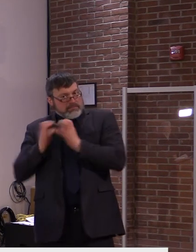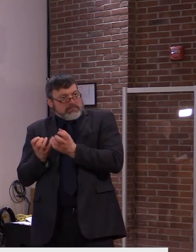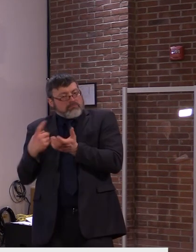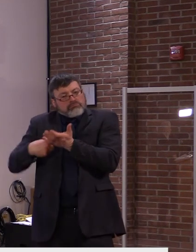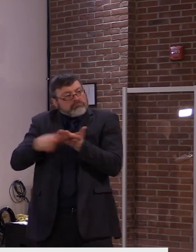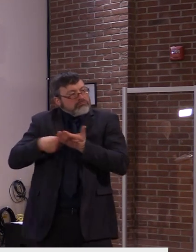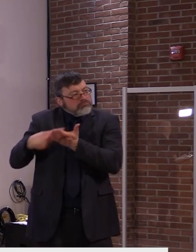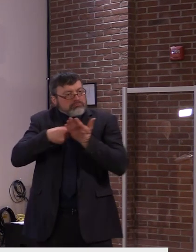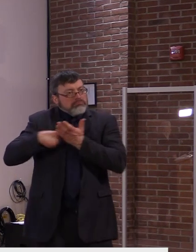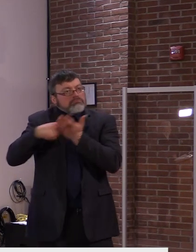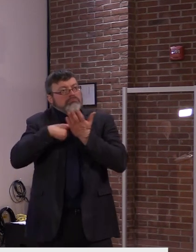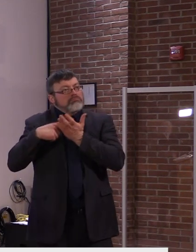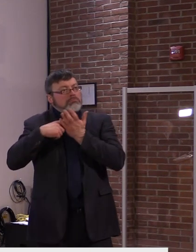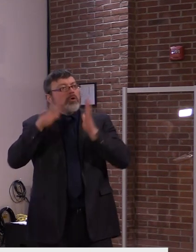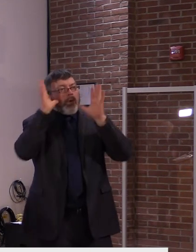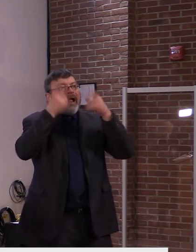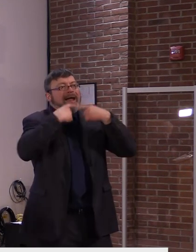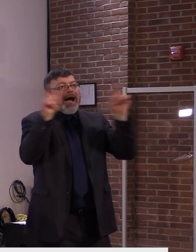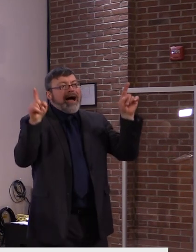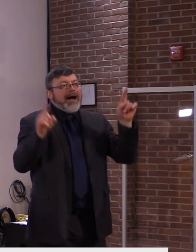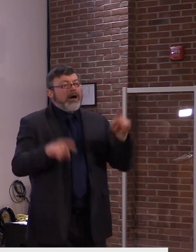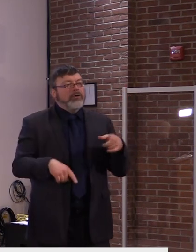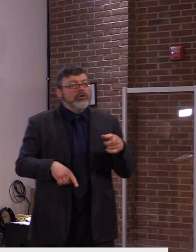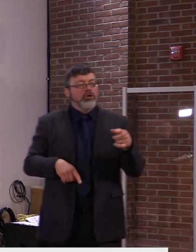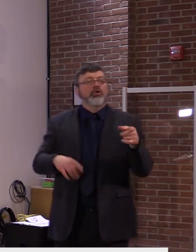extensively. Thank you.